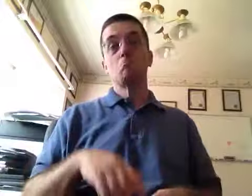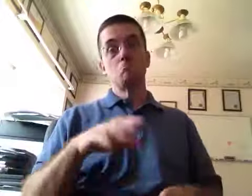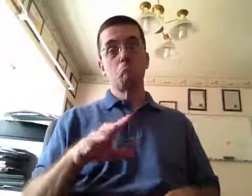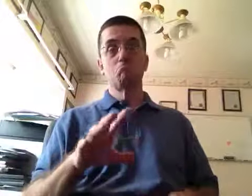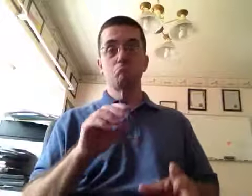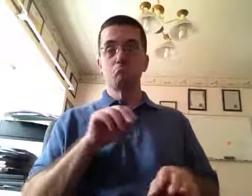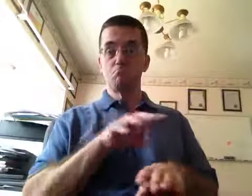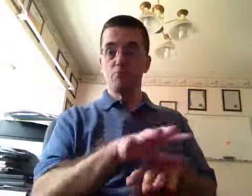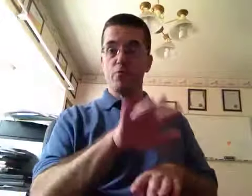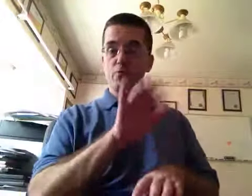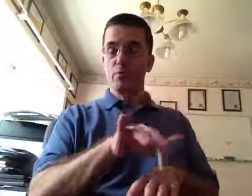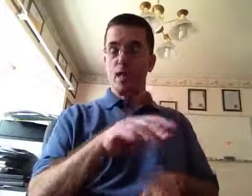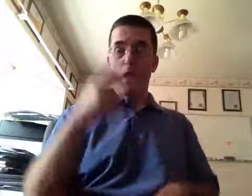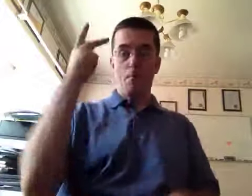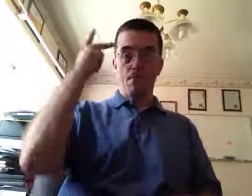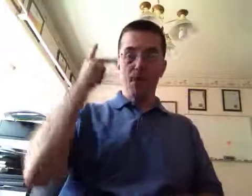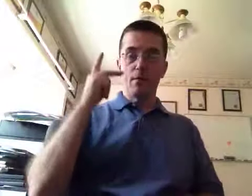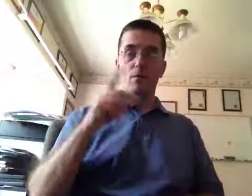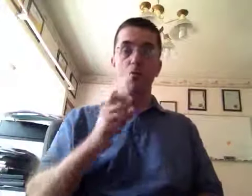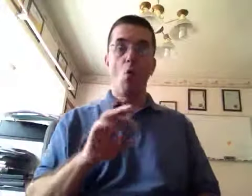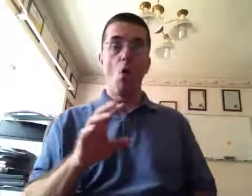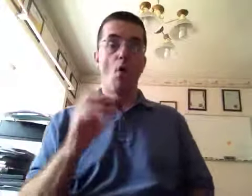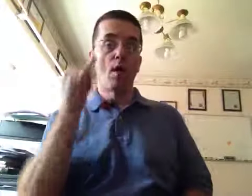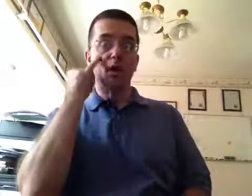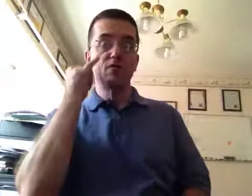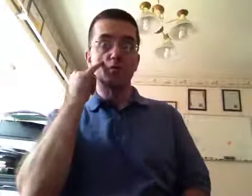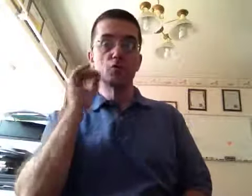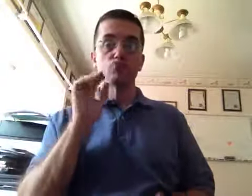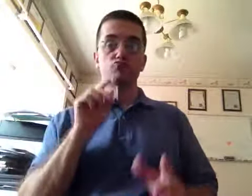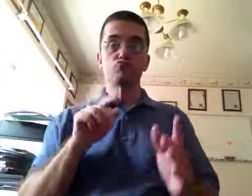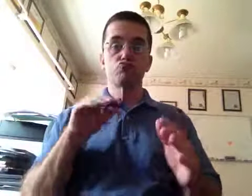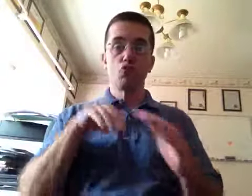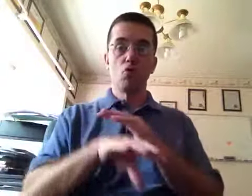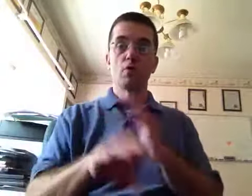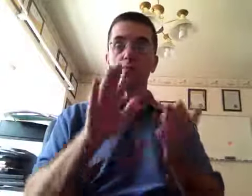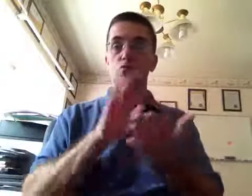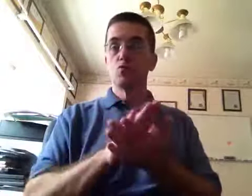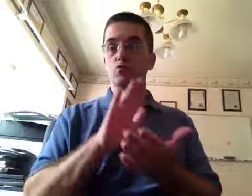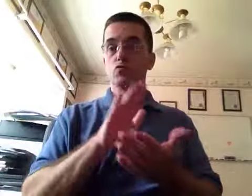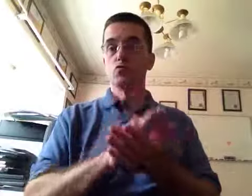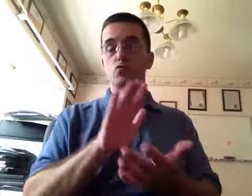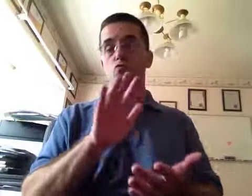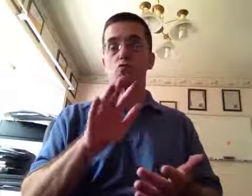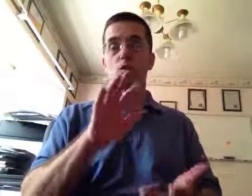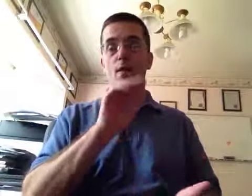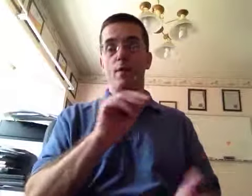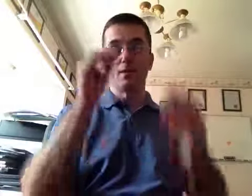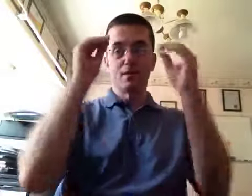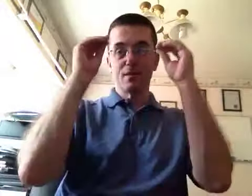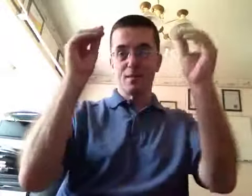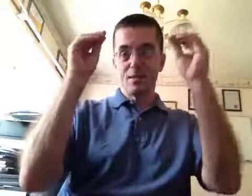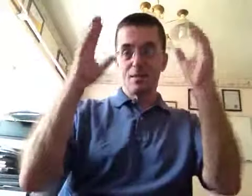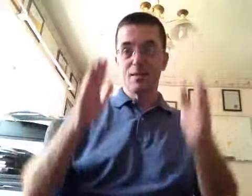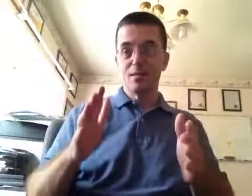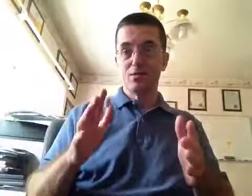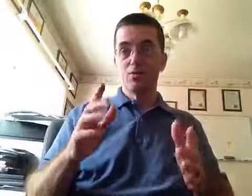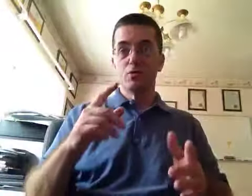trying to go to work for. I don't know. Maybe people skills have more to do with success than grade point average. What do you think,